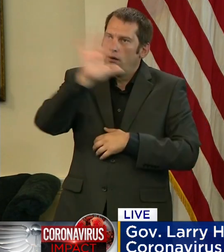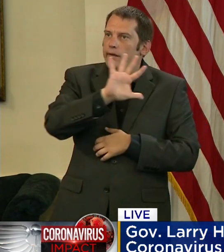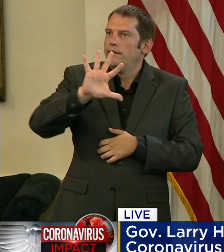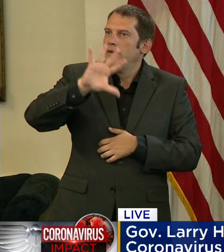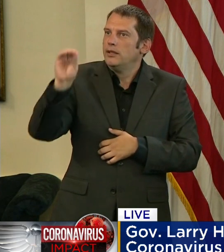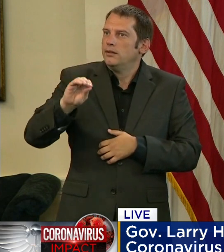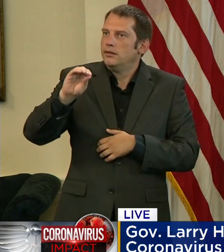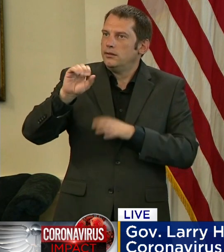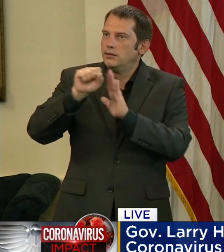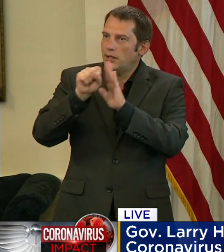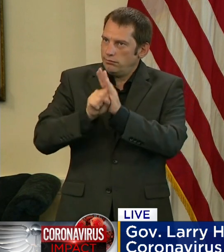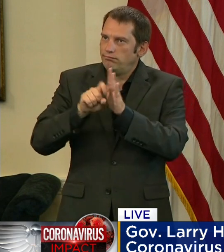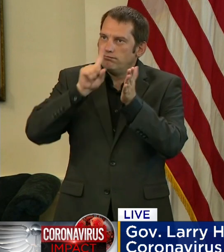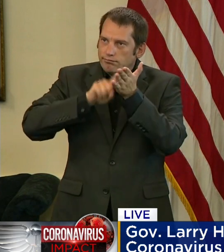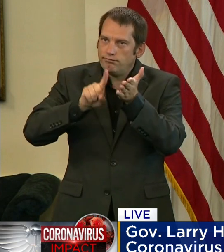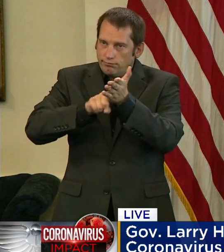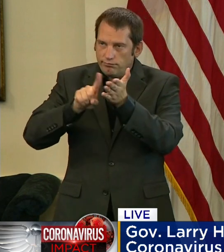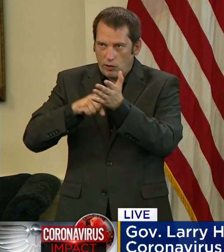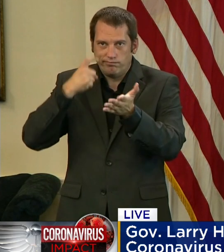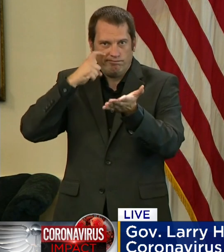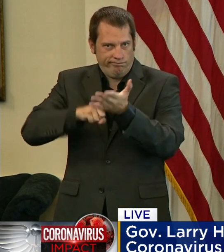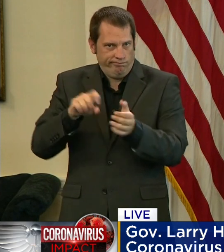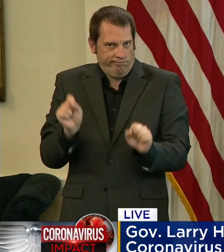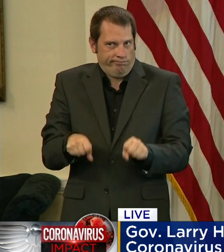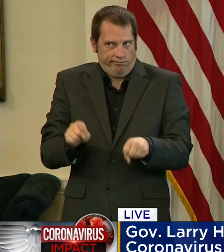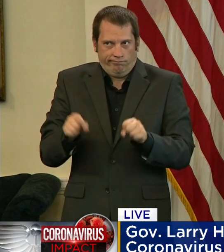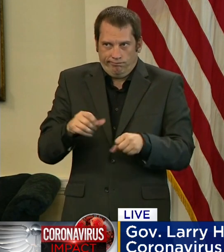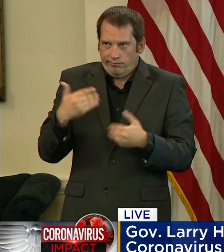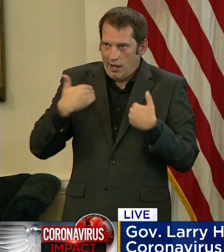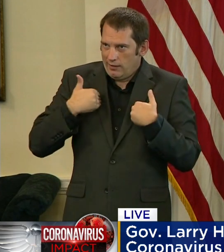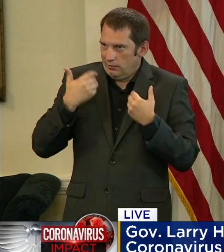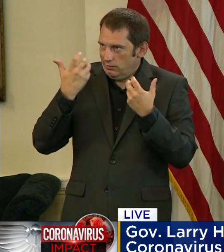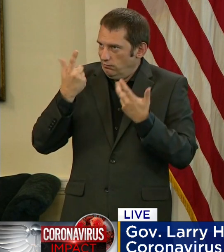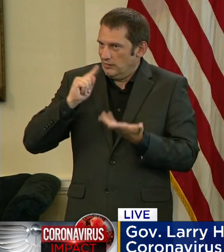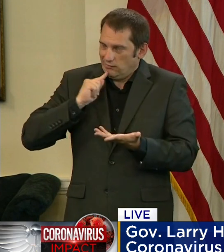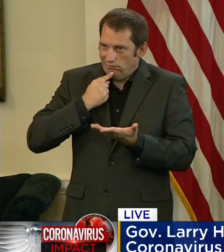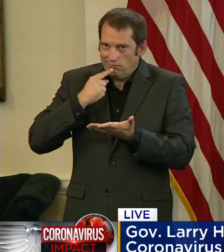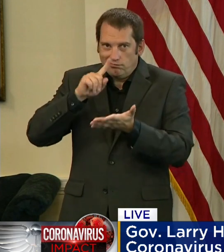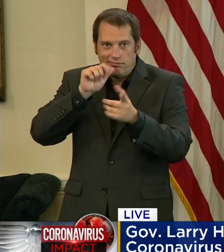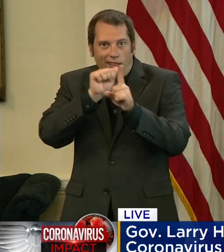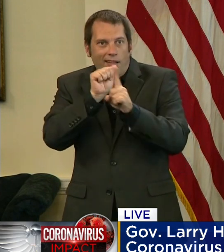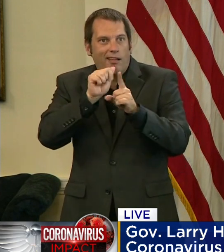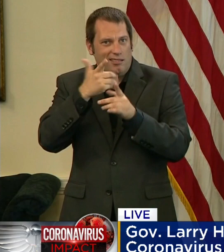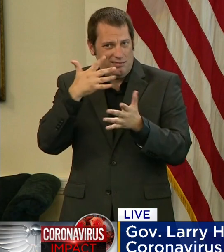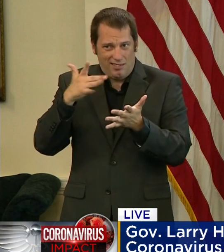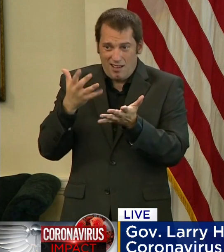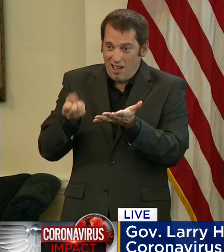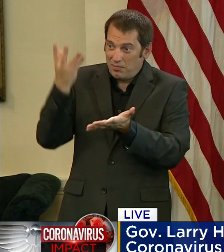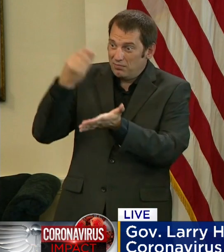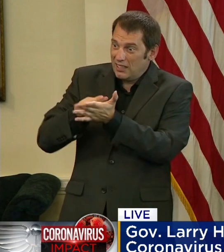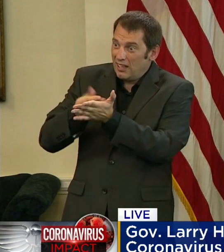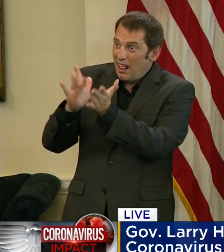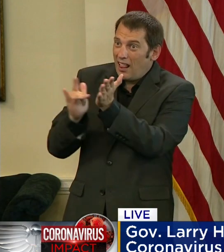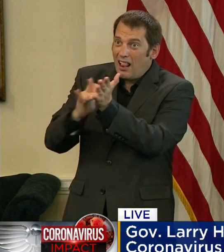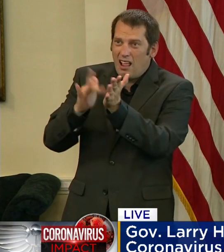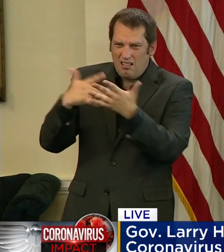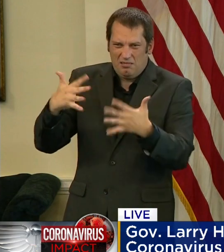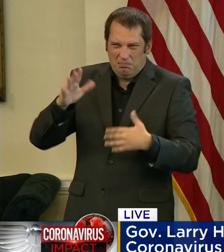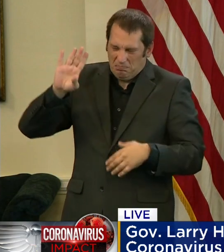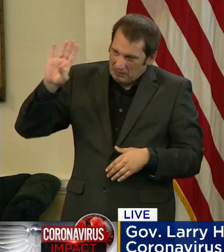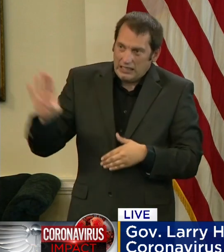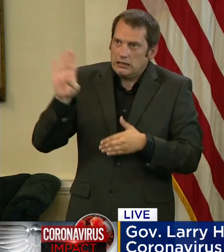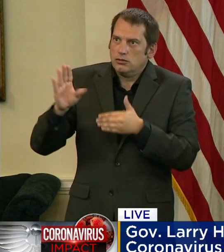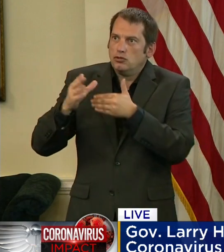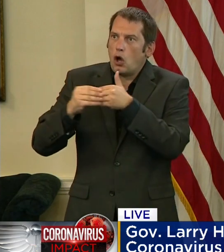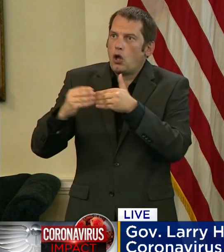serious cases of fraud, totaling billions and billions of dollars. The cases that are directly